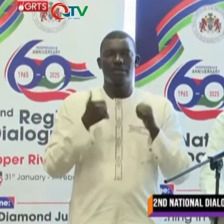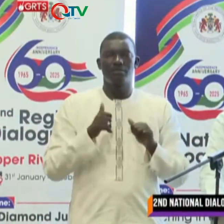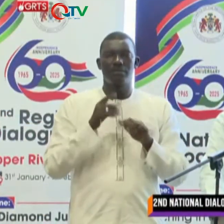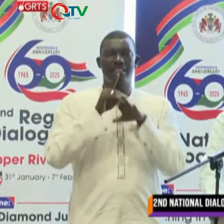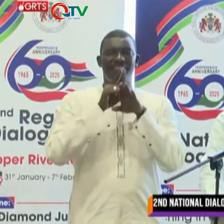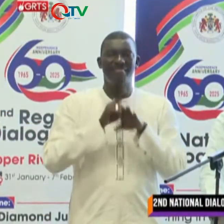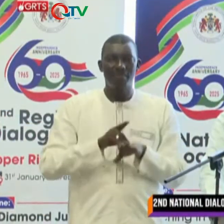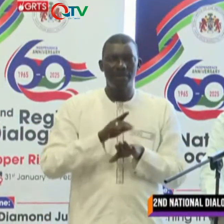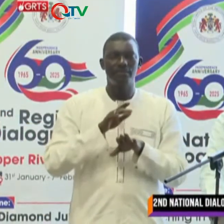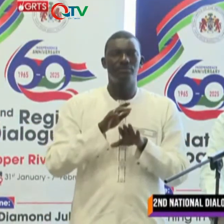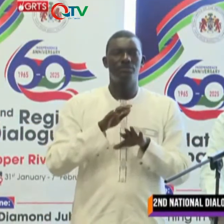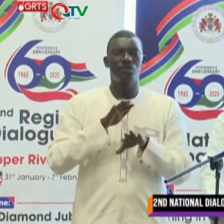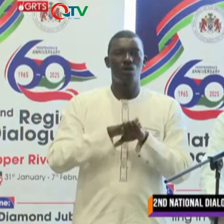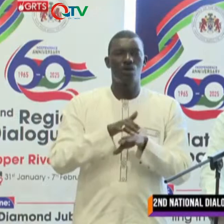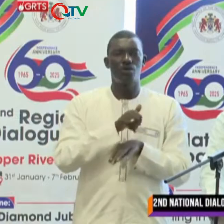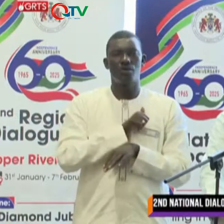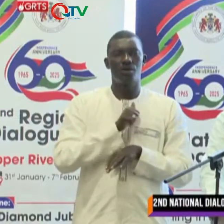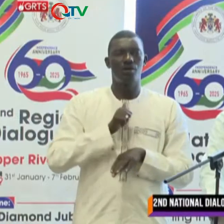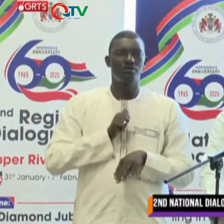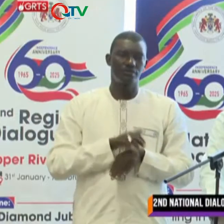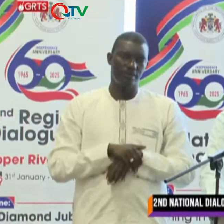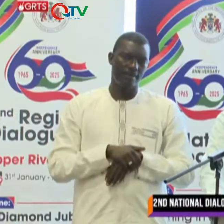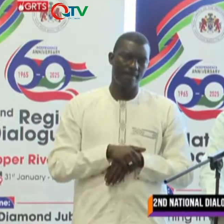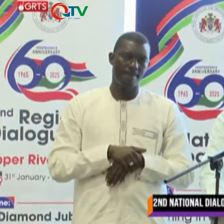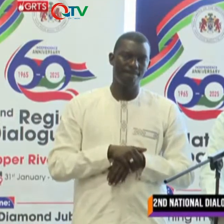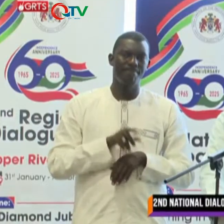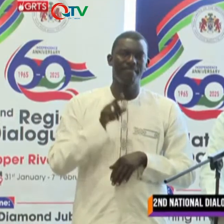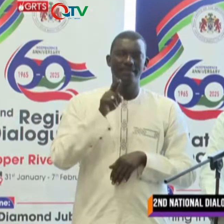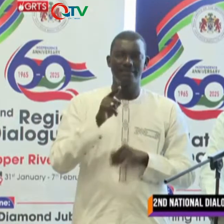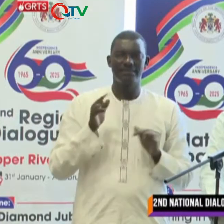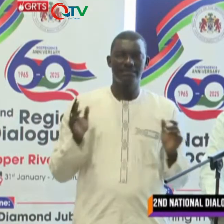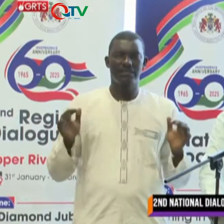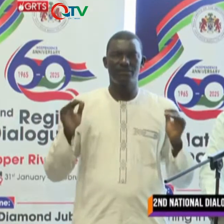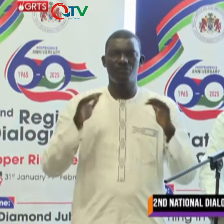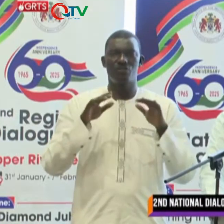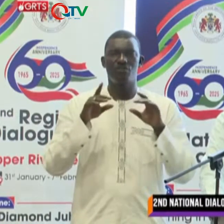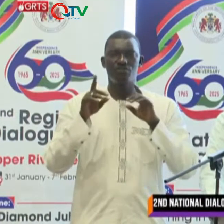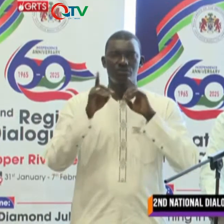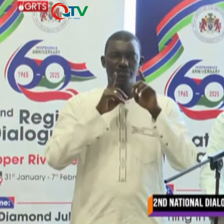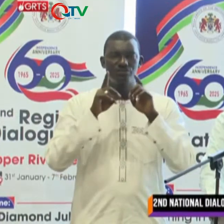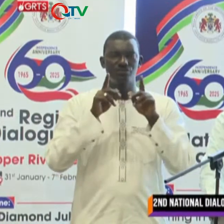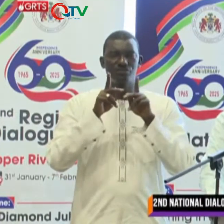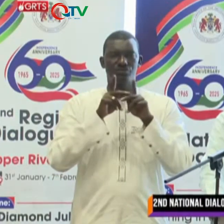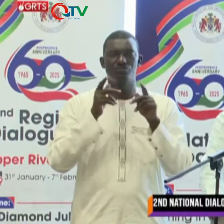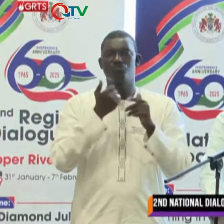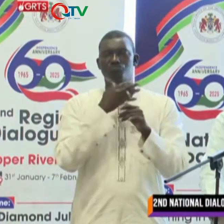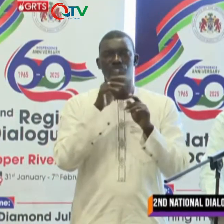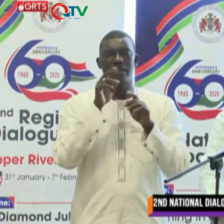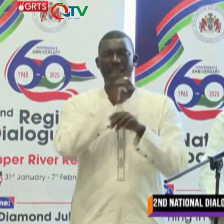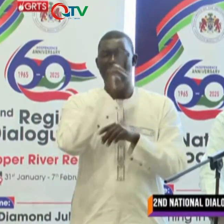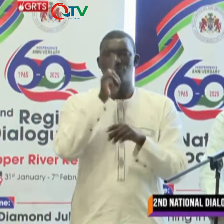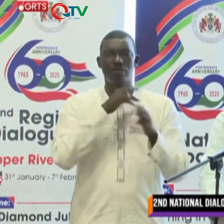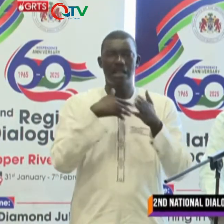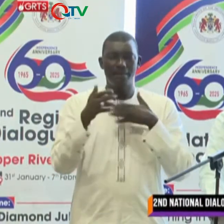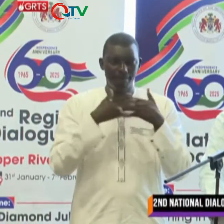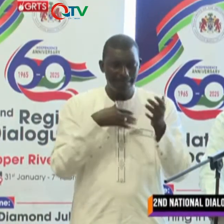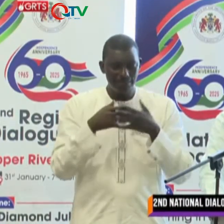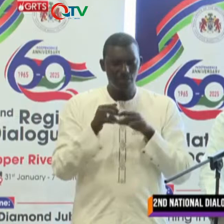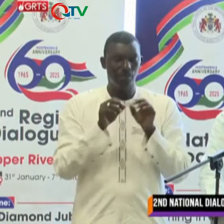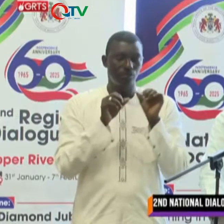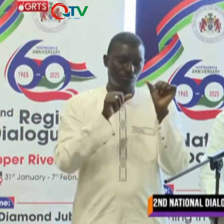depends entirely on us. This is a forum to discuss such national matters. To examine